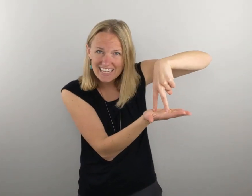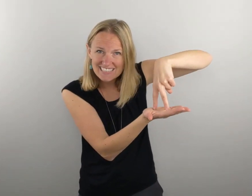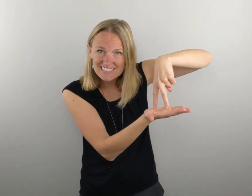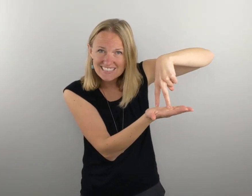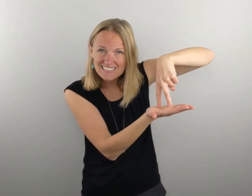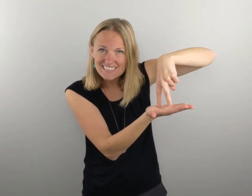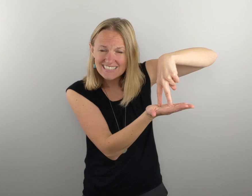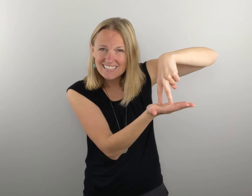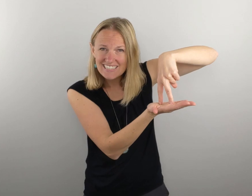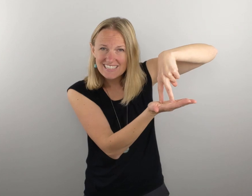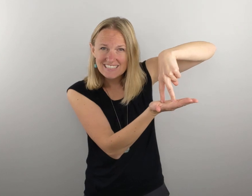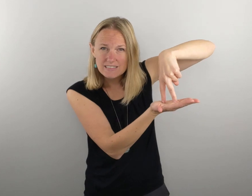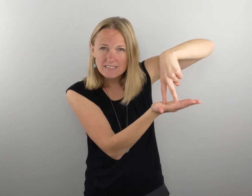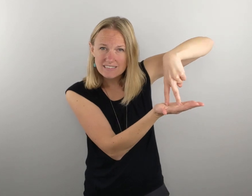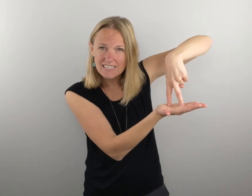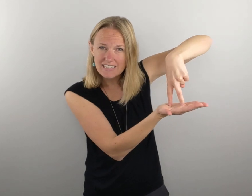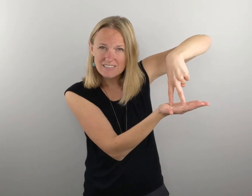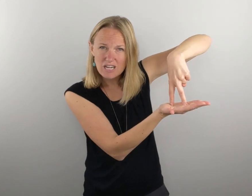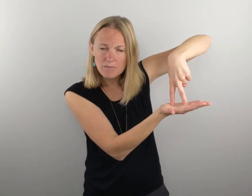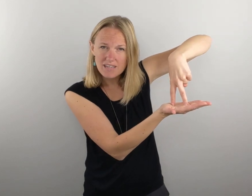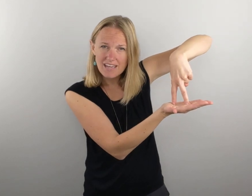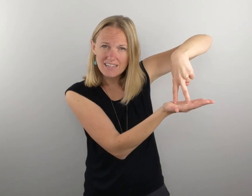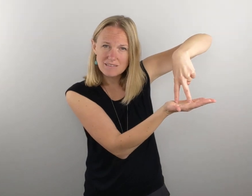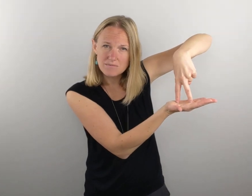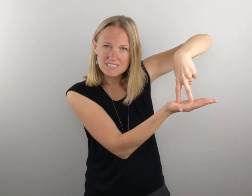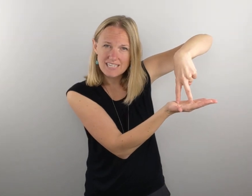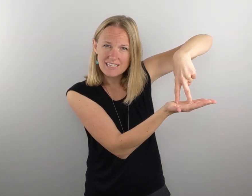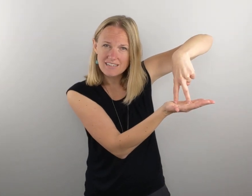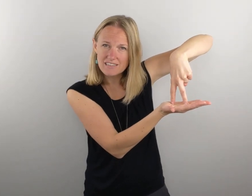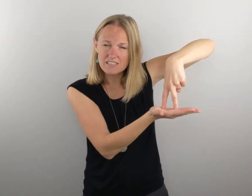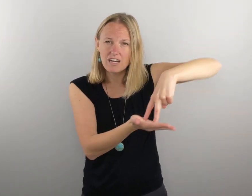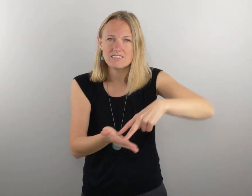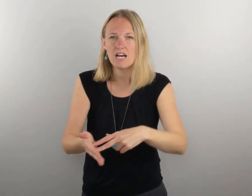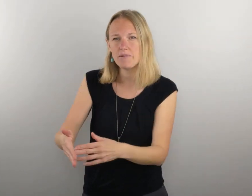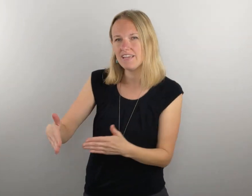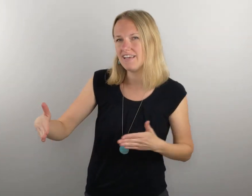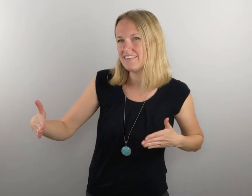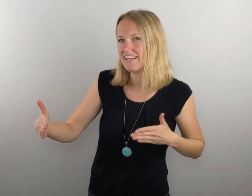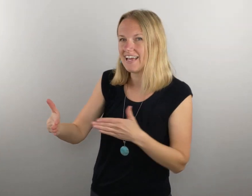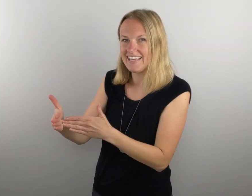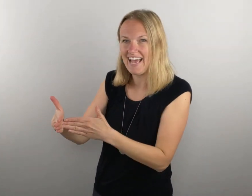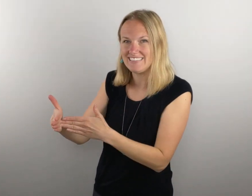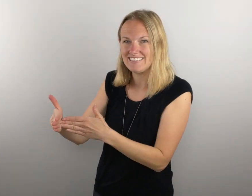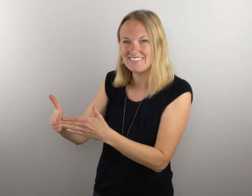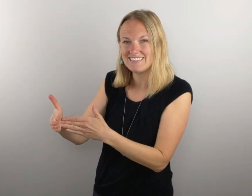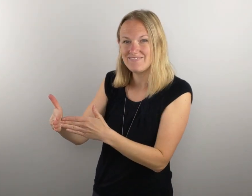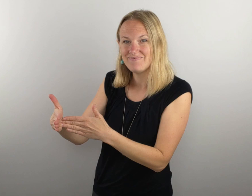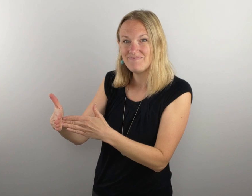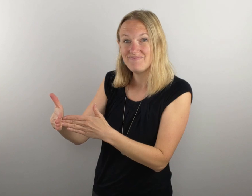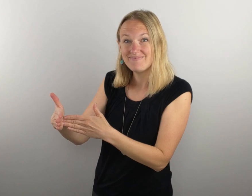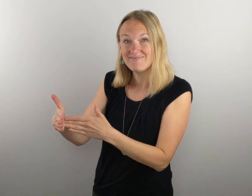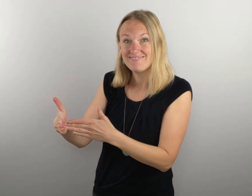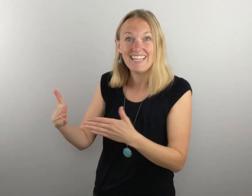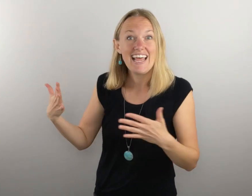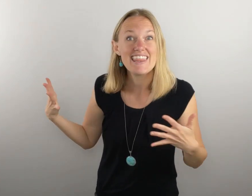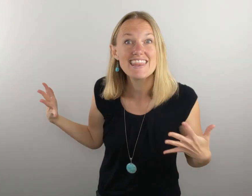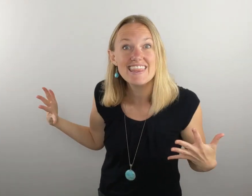stand. So you're taking your dominant hand and standing on your non-dominant and then against.